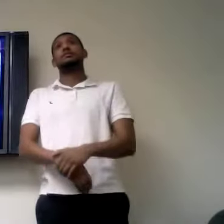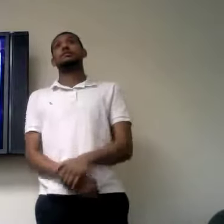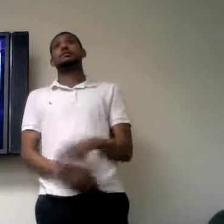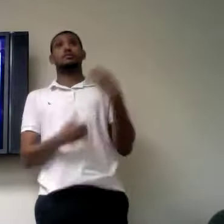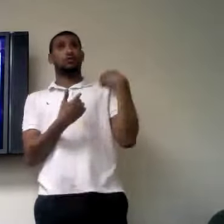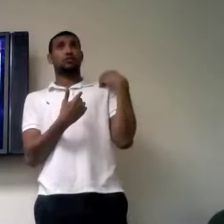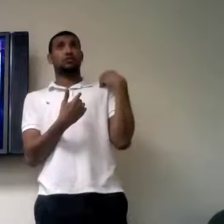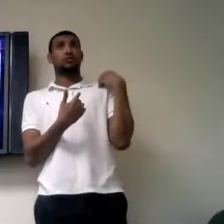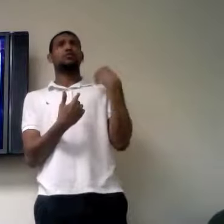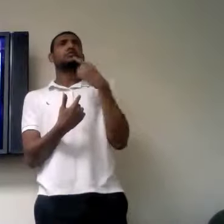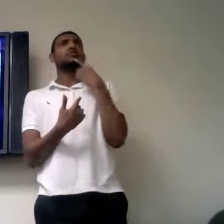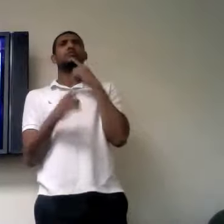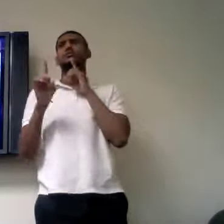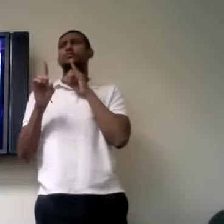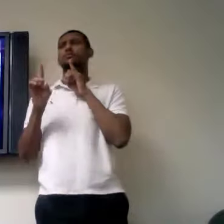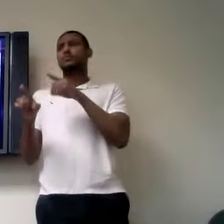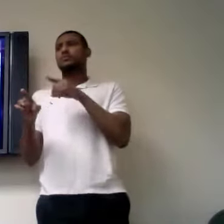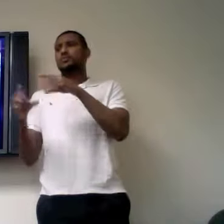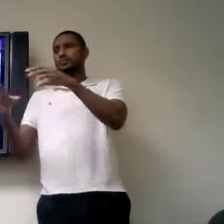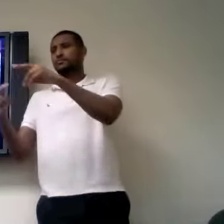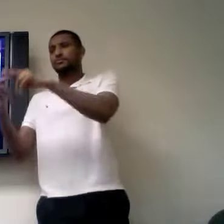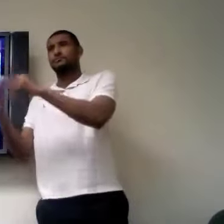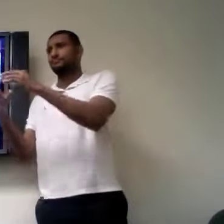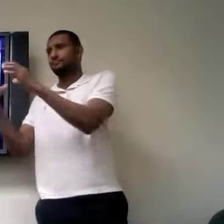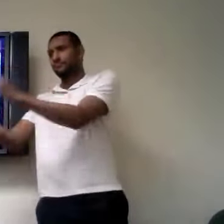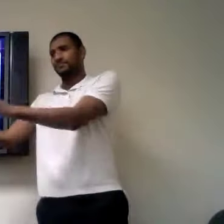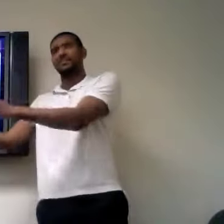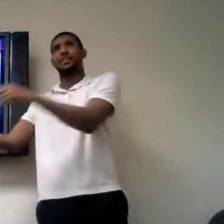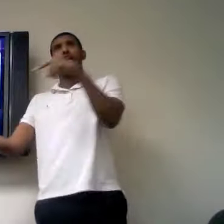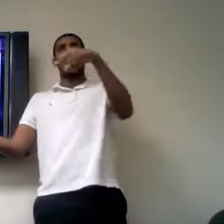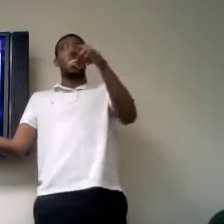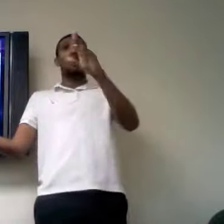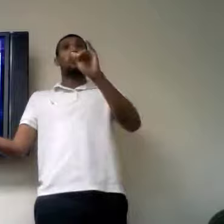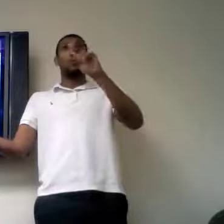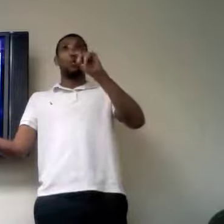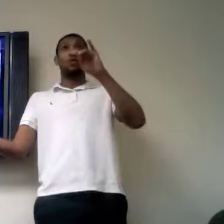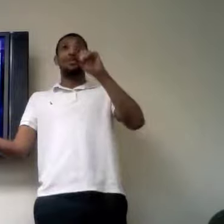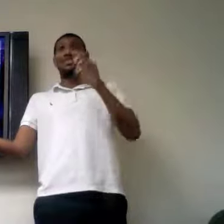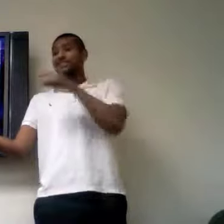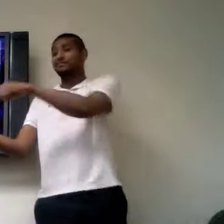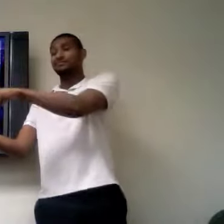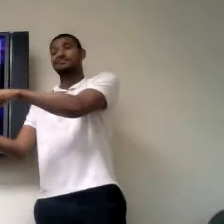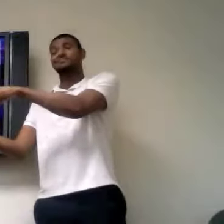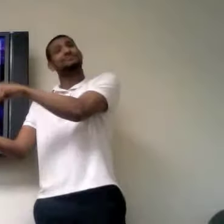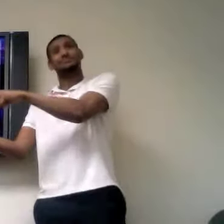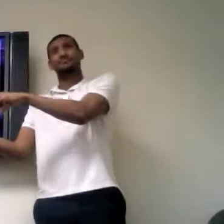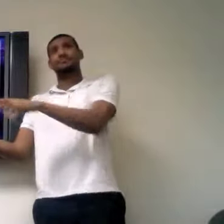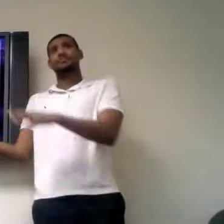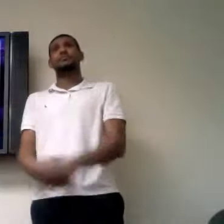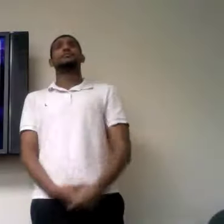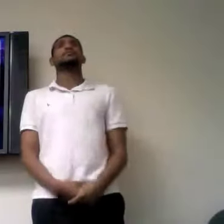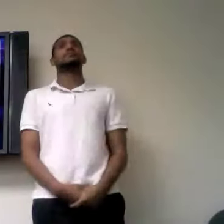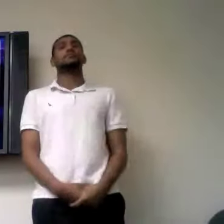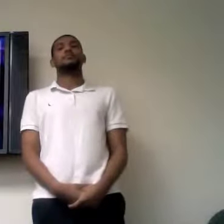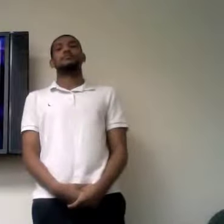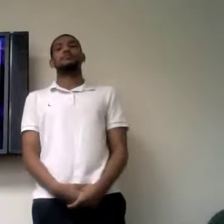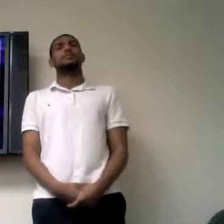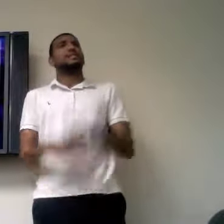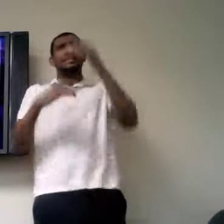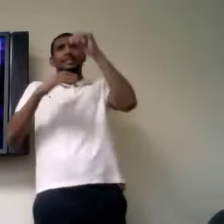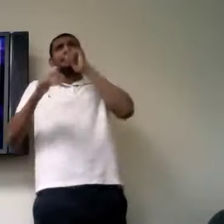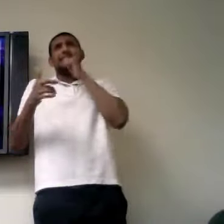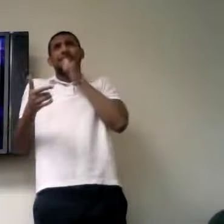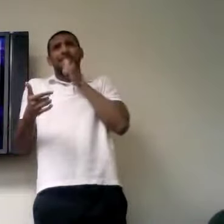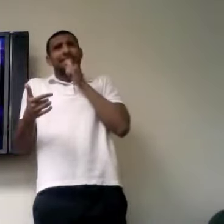ordered 6 of the new barracks set aside to quarantine the 800 infected prisoners." The suffering that winter was